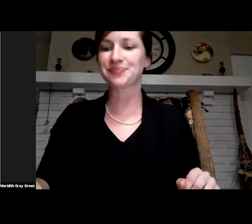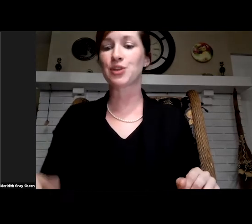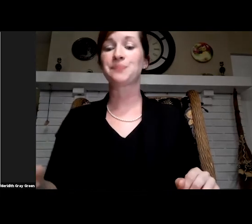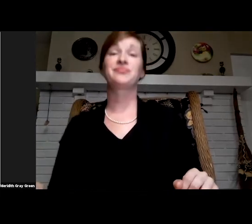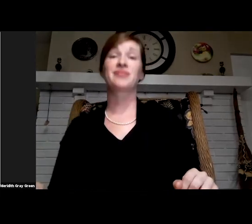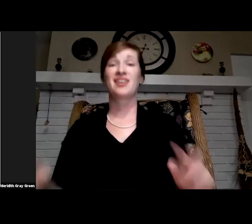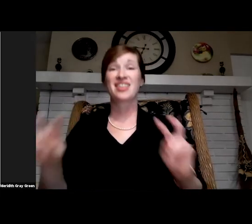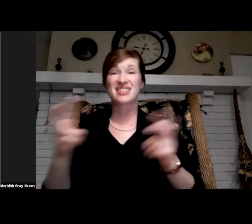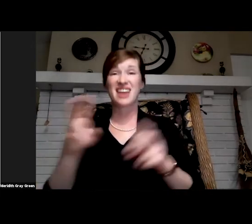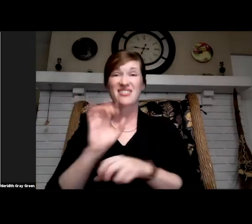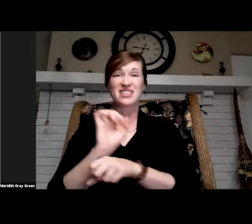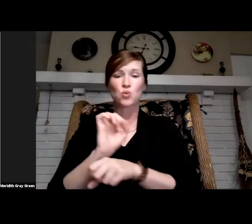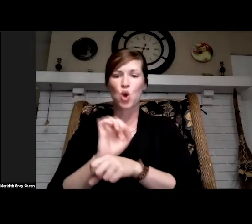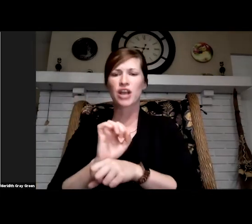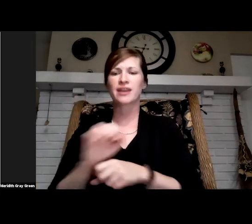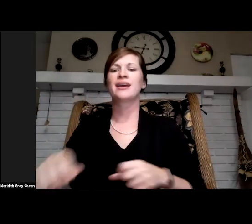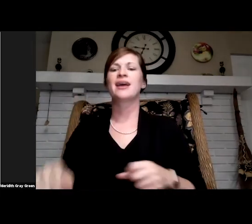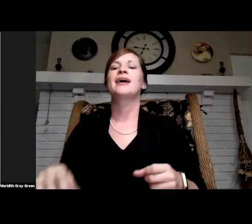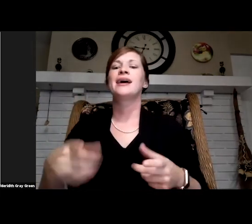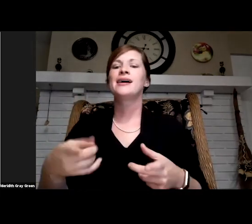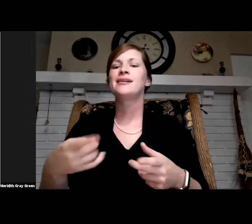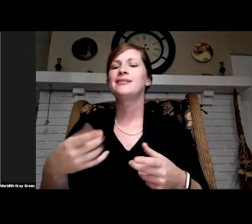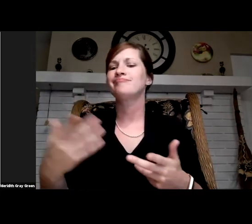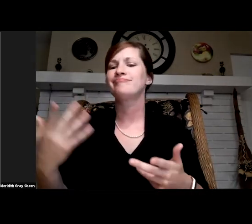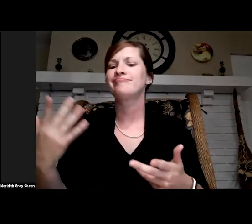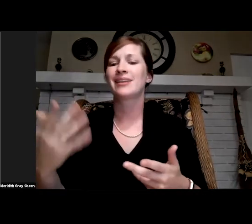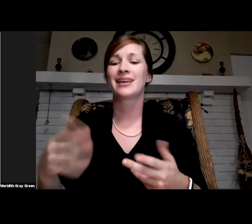They were born in 1954.